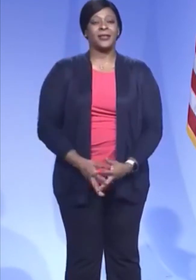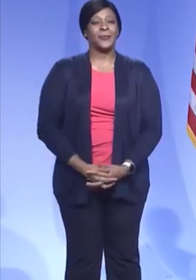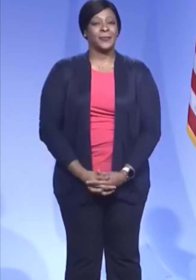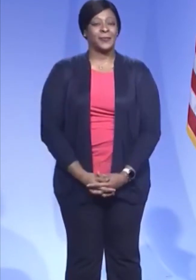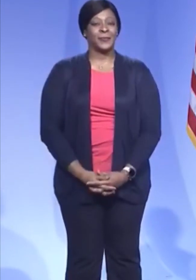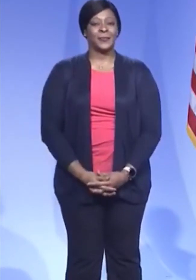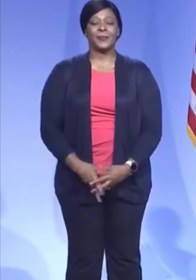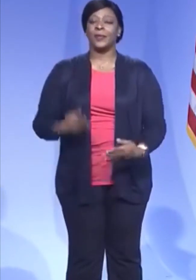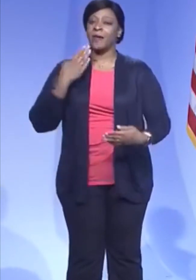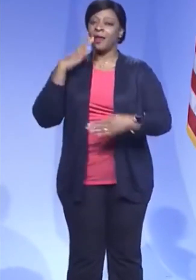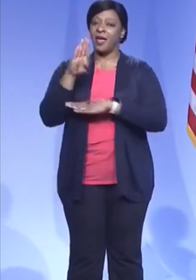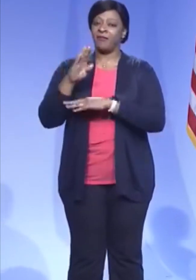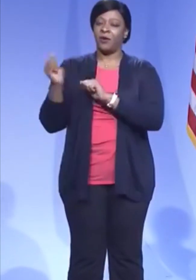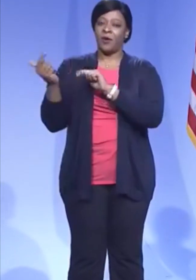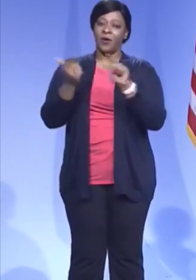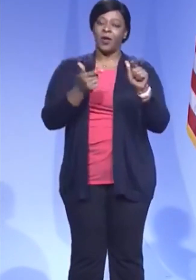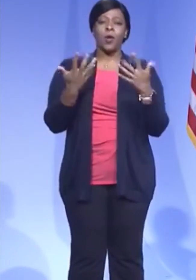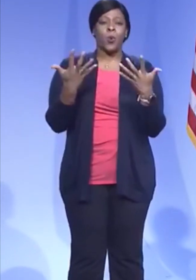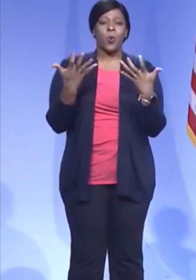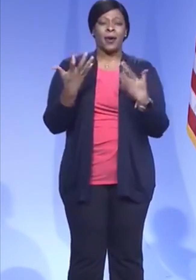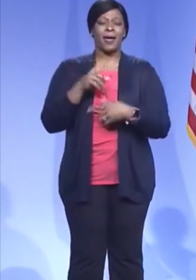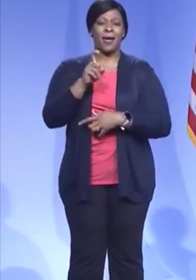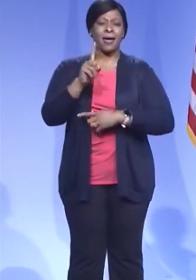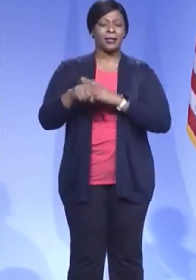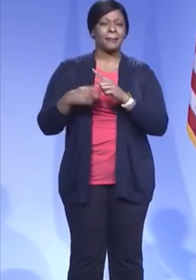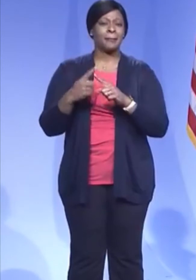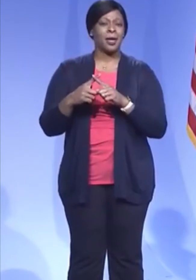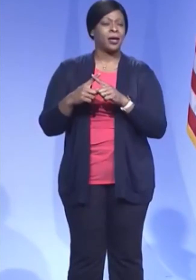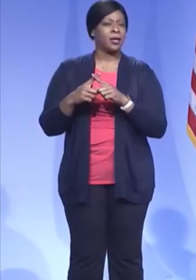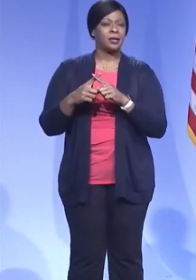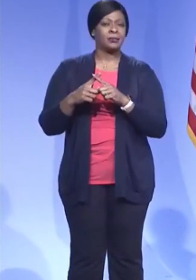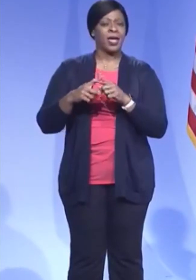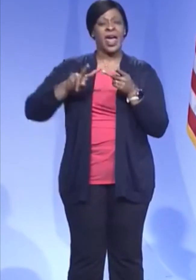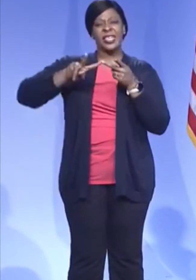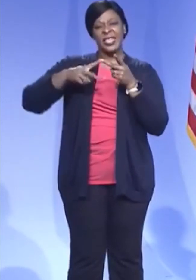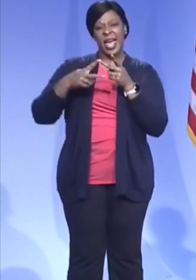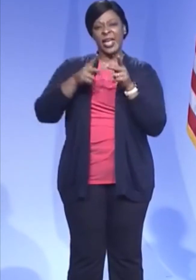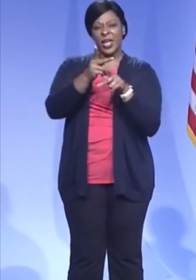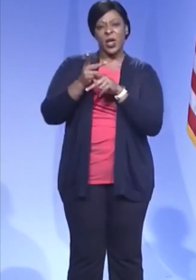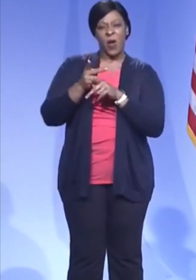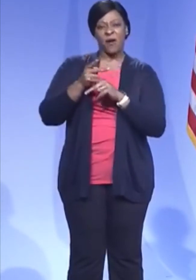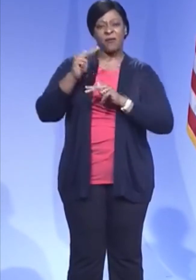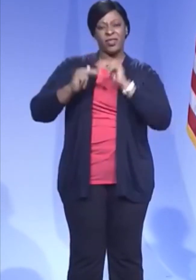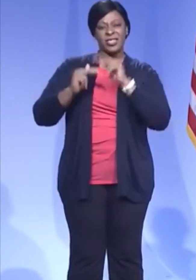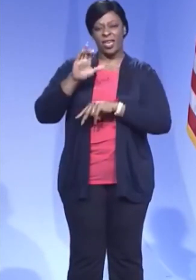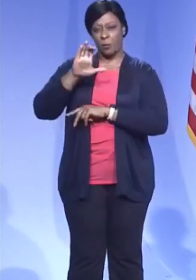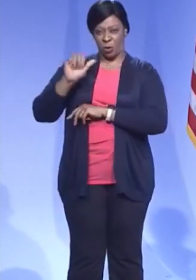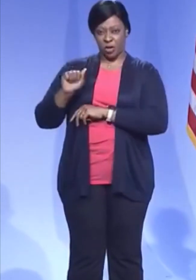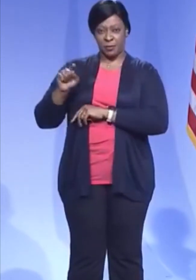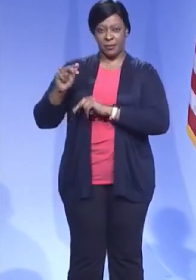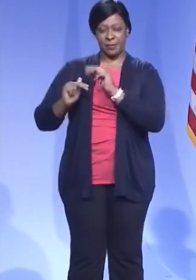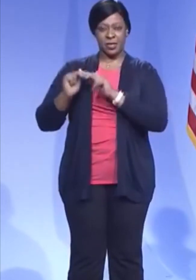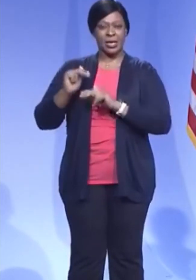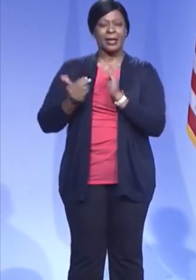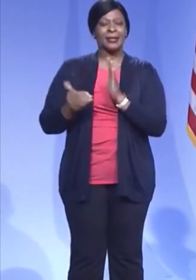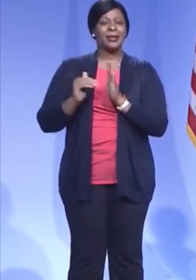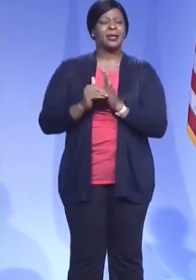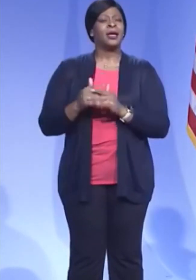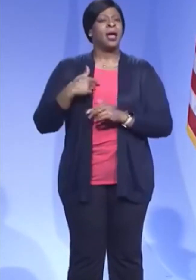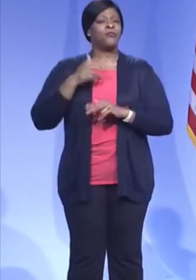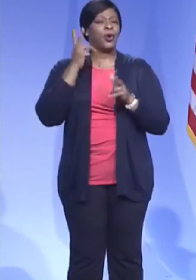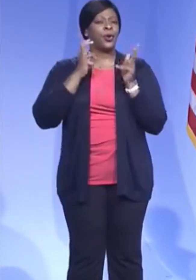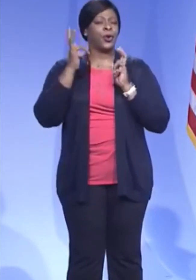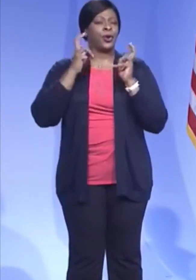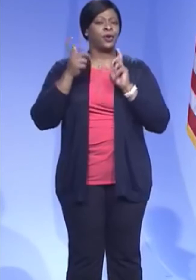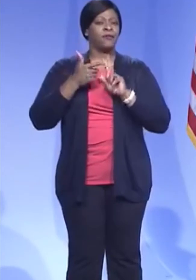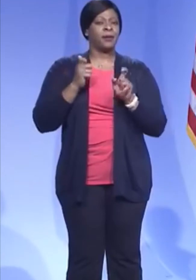Good afternoon, everyone. I wanted to ask about just that alternate care facility. Once again, I heard